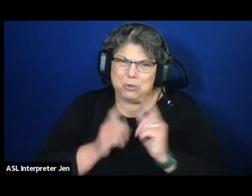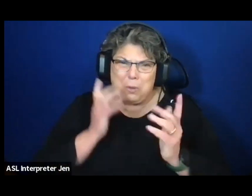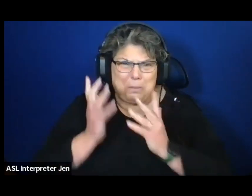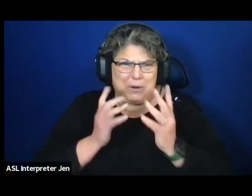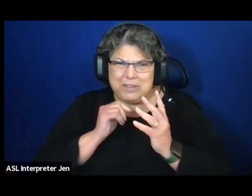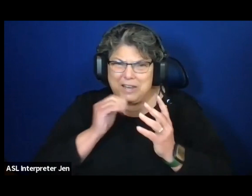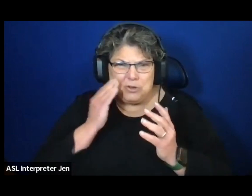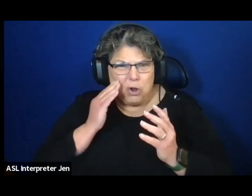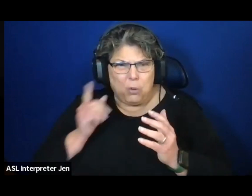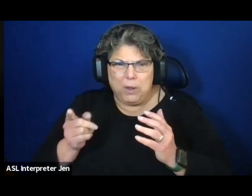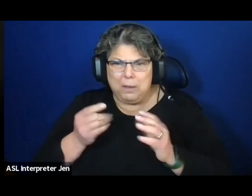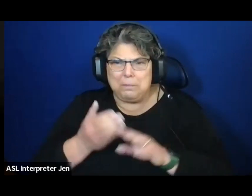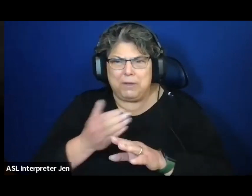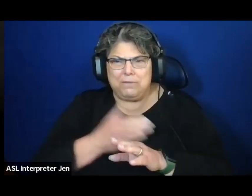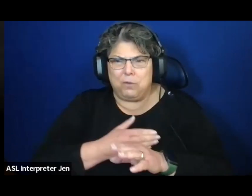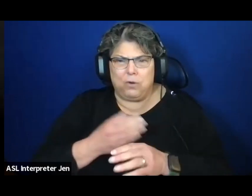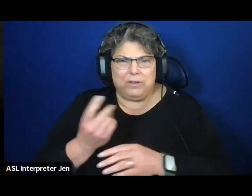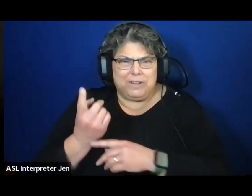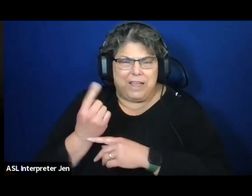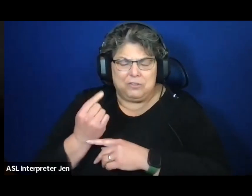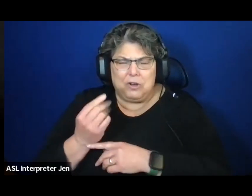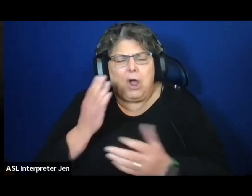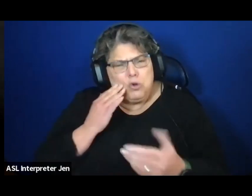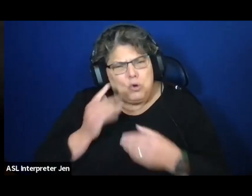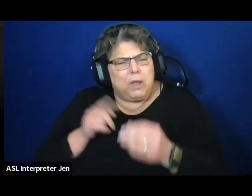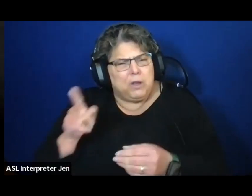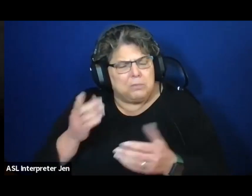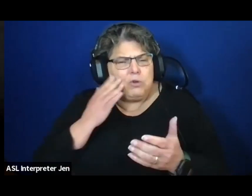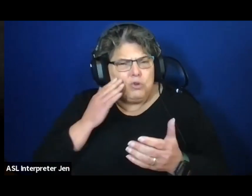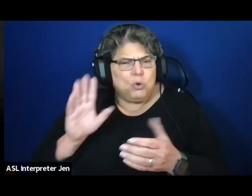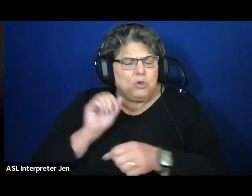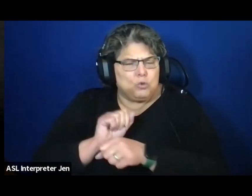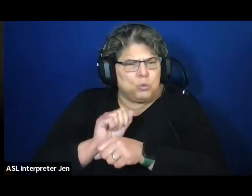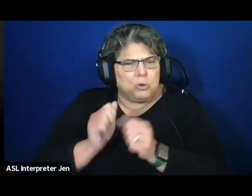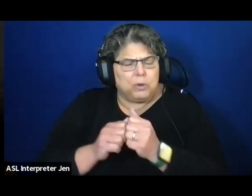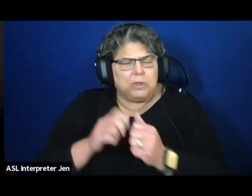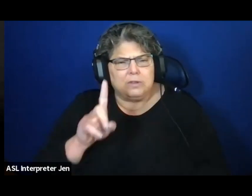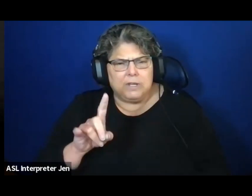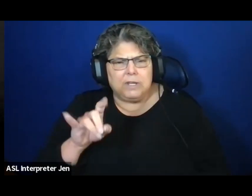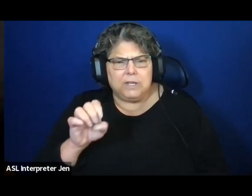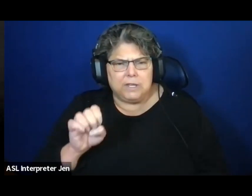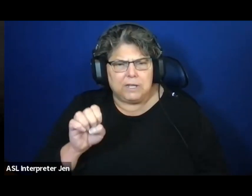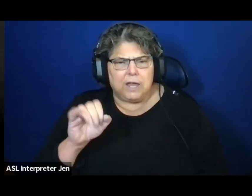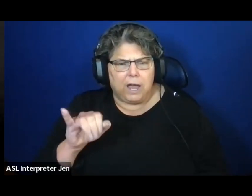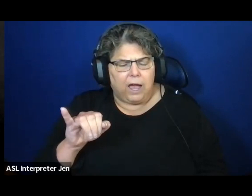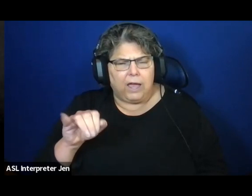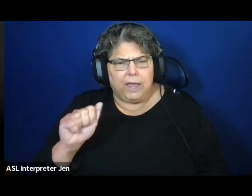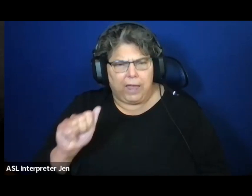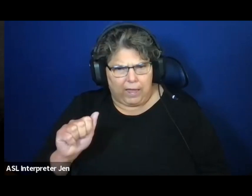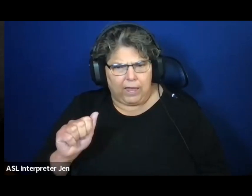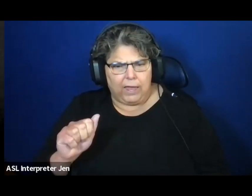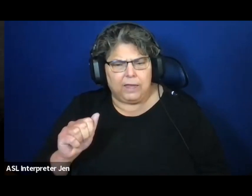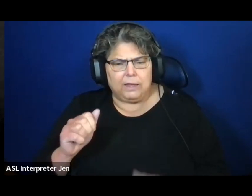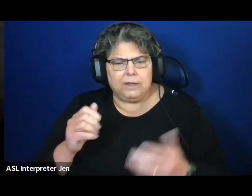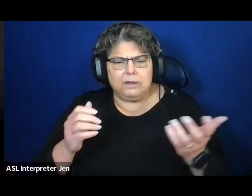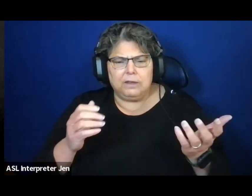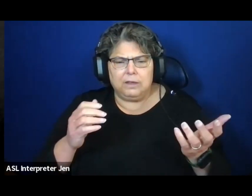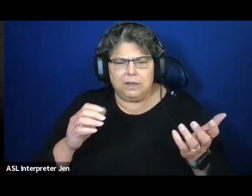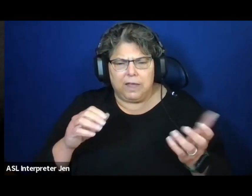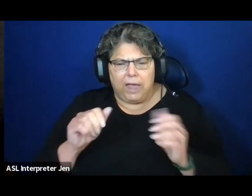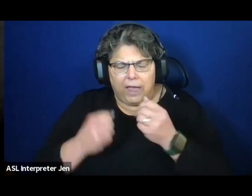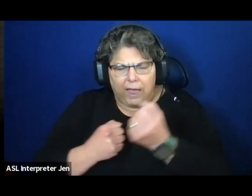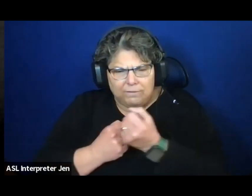I was aware of him. I was aware of his work with DEIA advocacy. I was aware of the JC's hemp program, which he